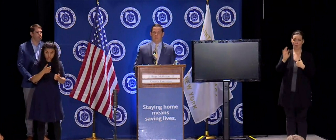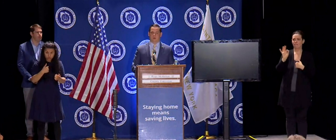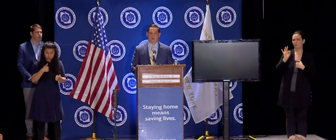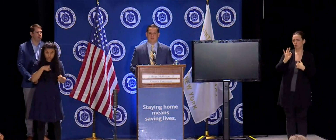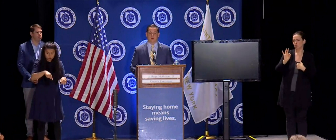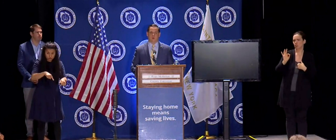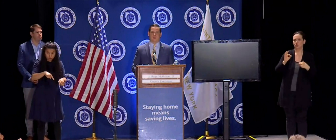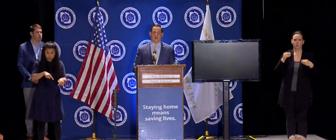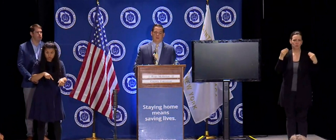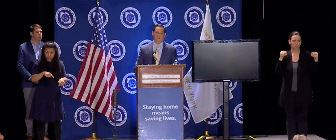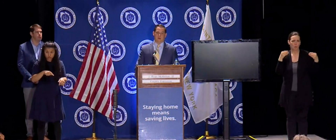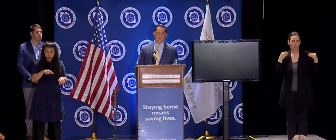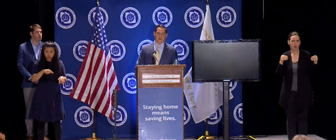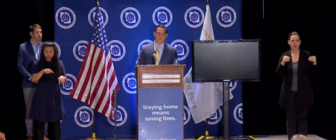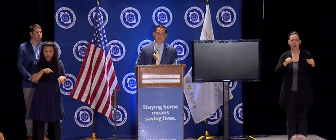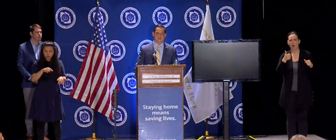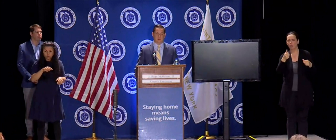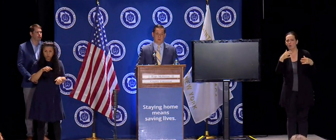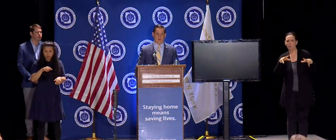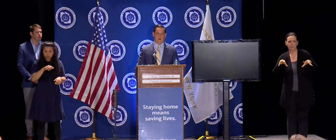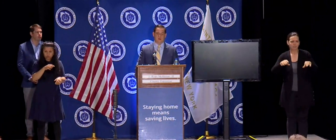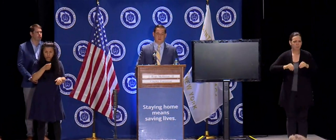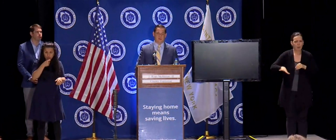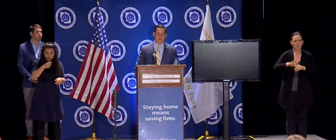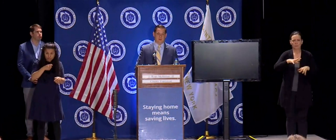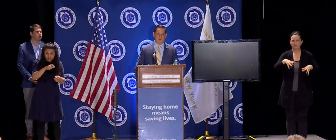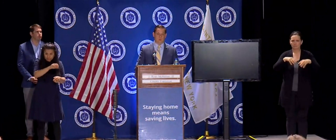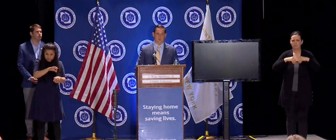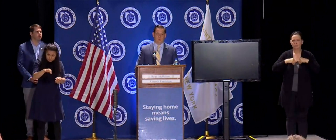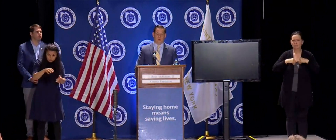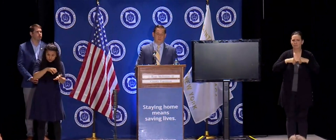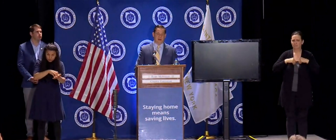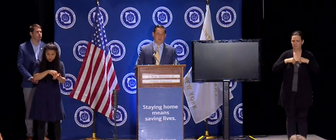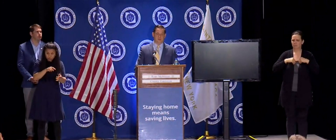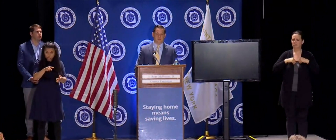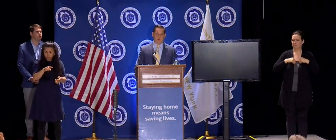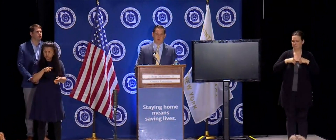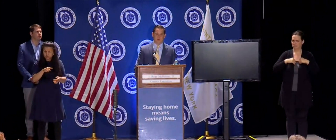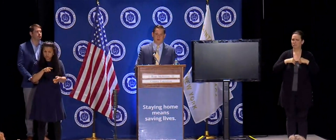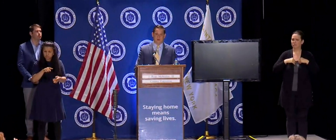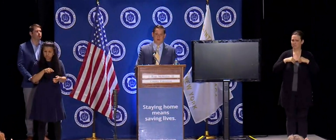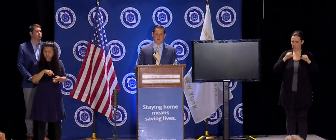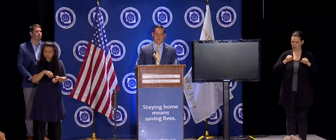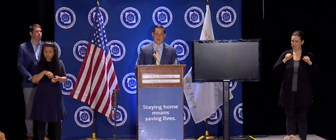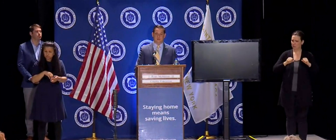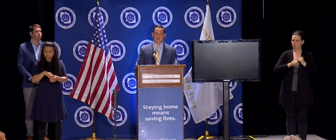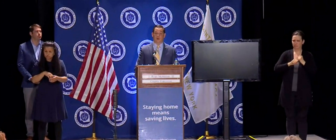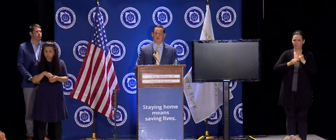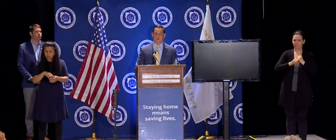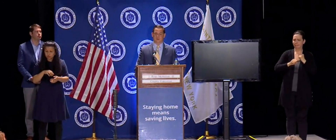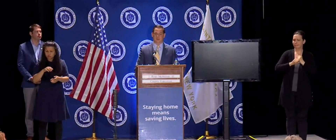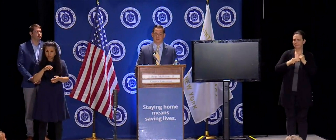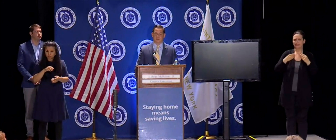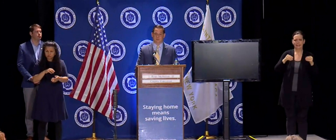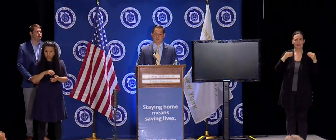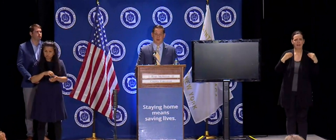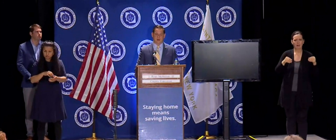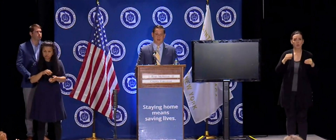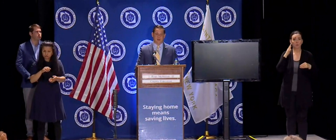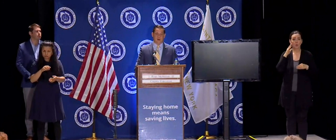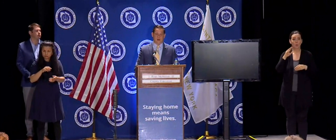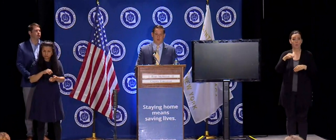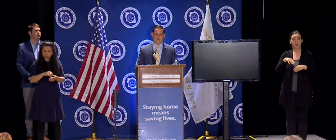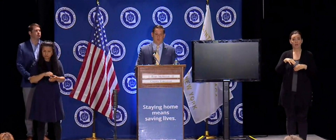other property that's owned there that maybe makes sense that way. Certainly White Pine Business Park, not too far from this site, is something